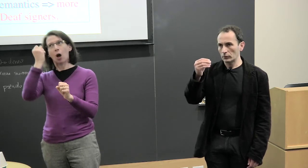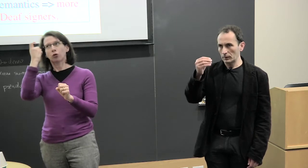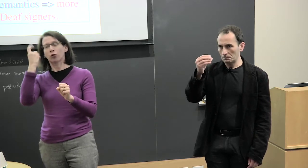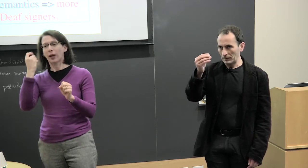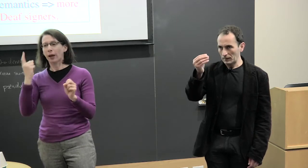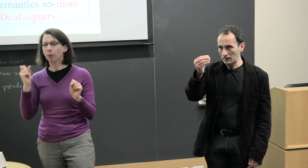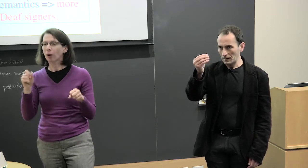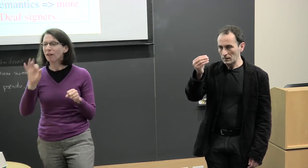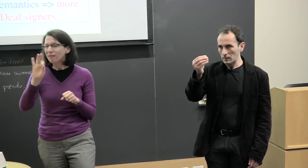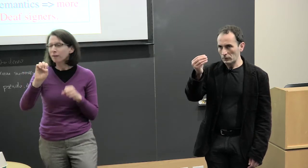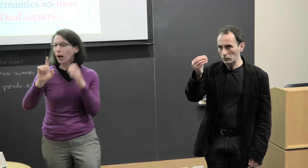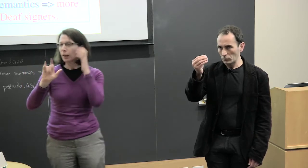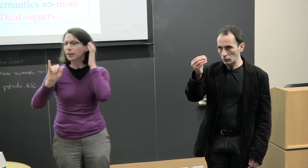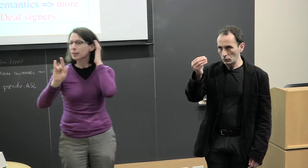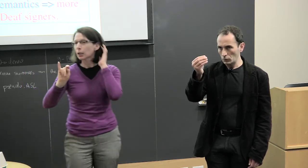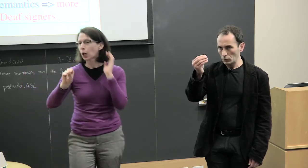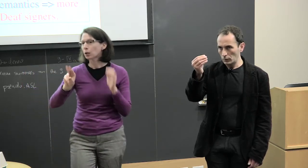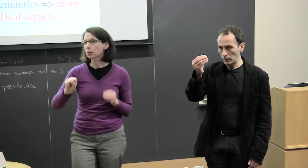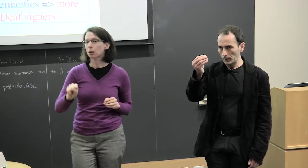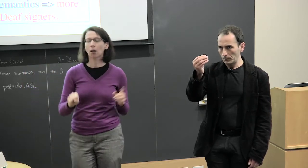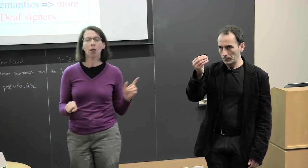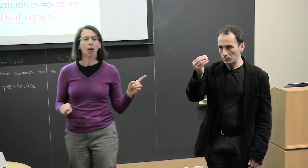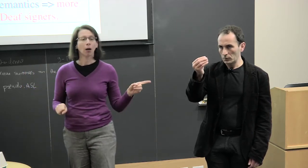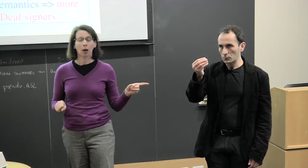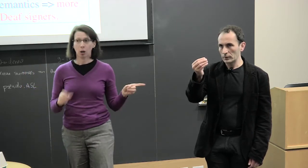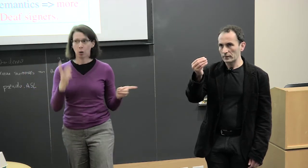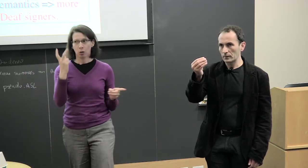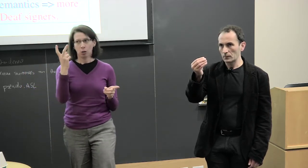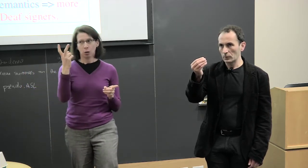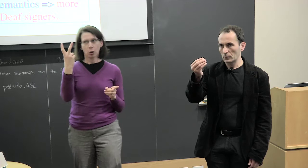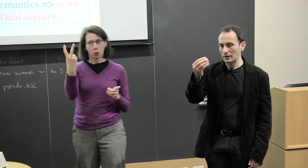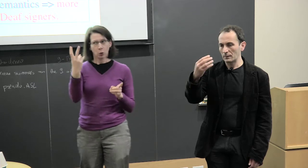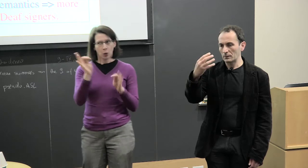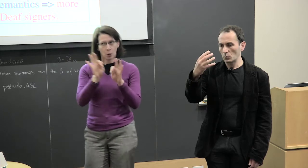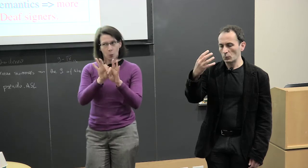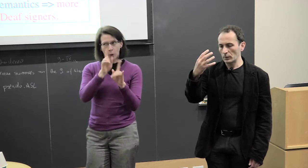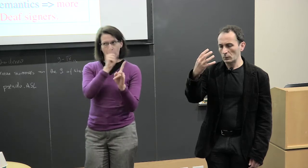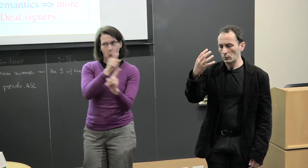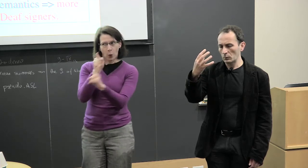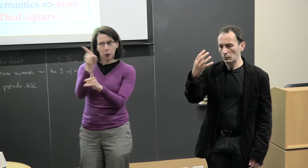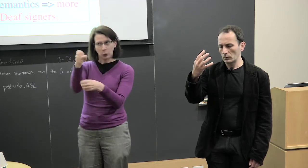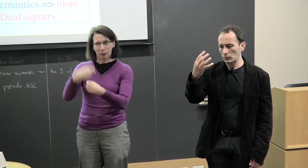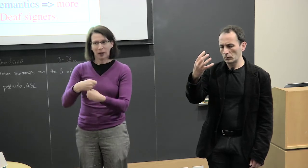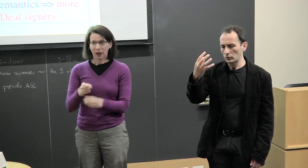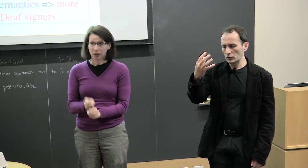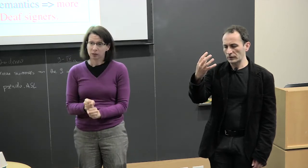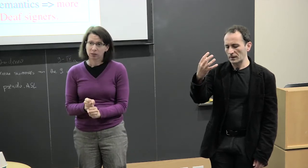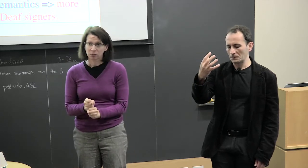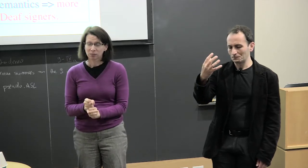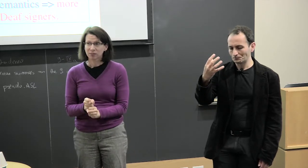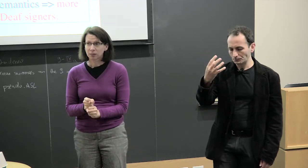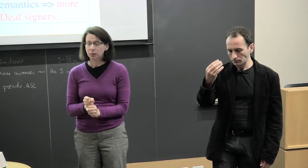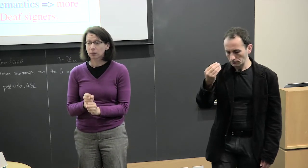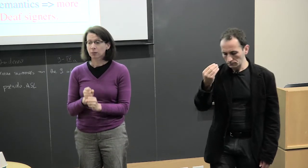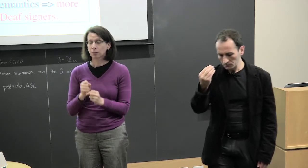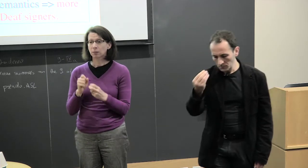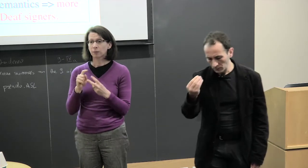So, I think that there's two important points in what you mean, I mean, in what you just